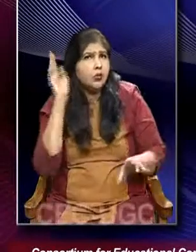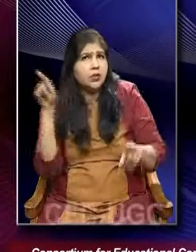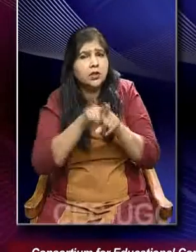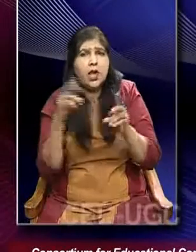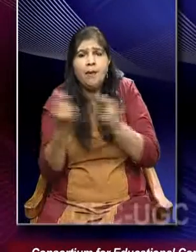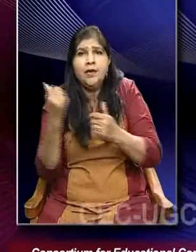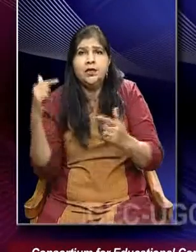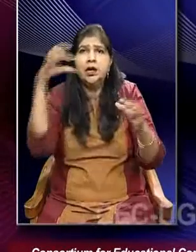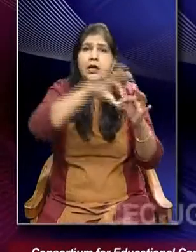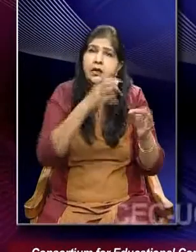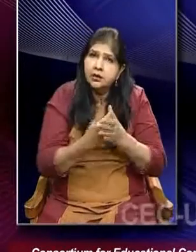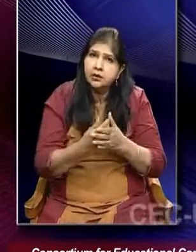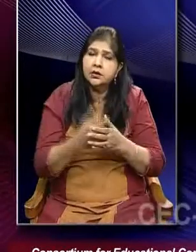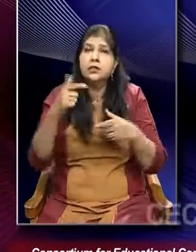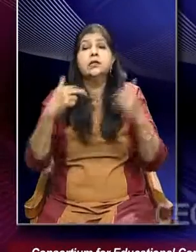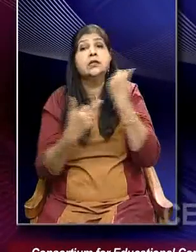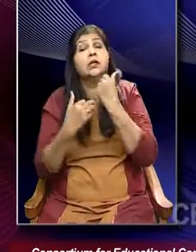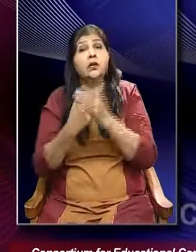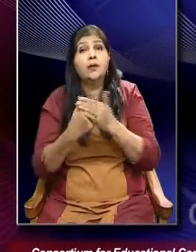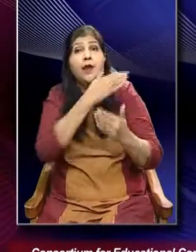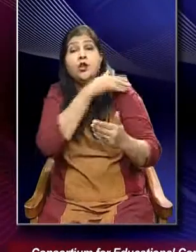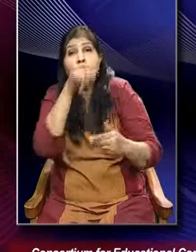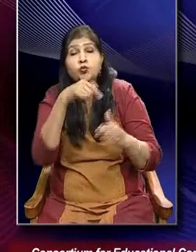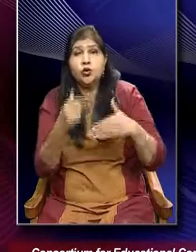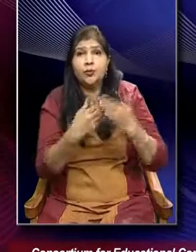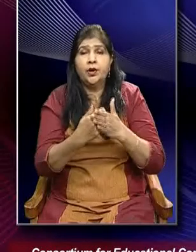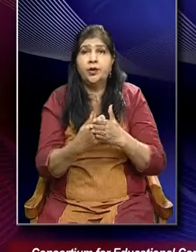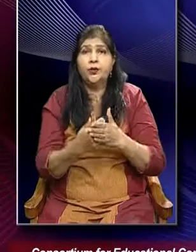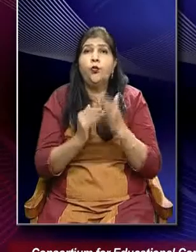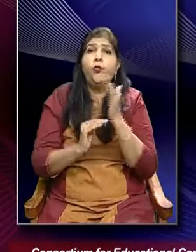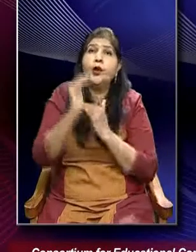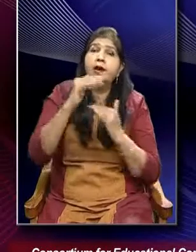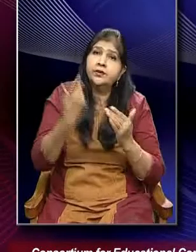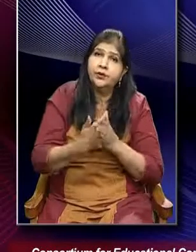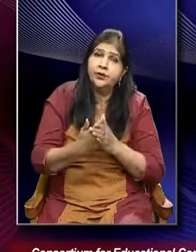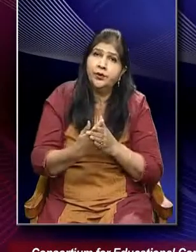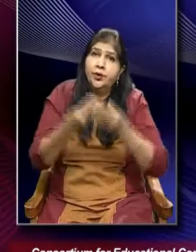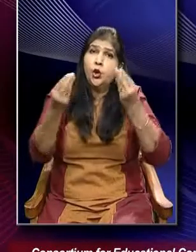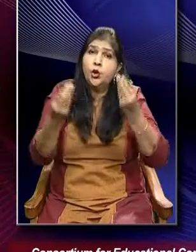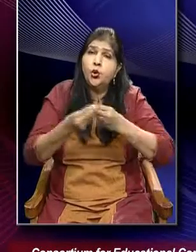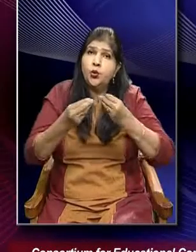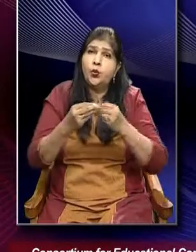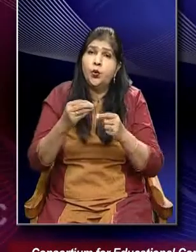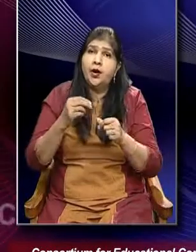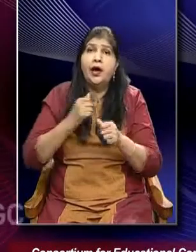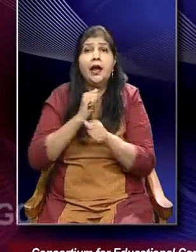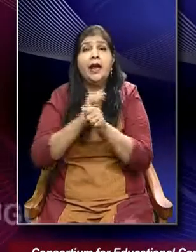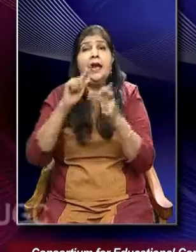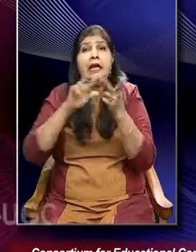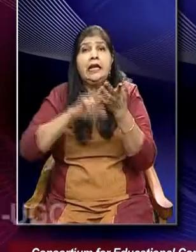other. Technology is responsible for rise of new industrial